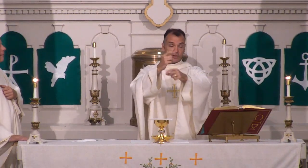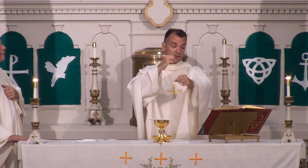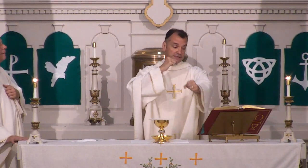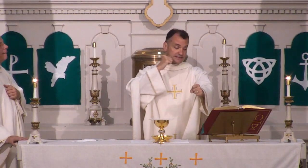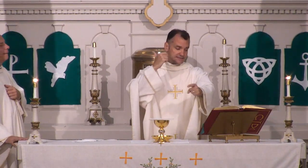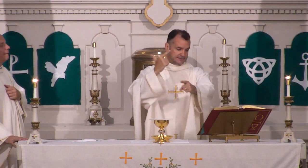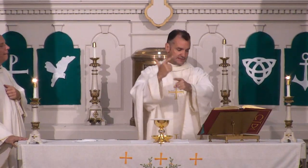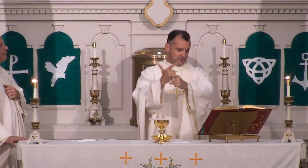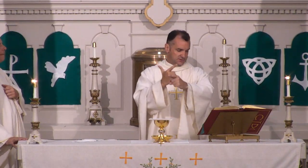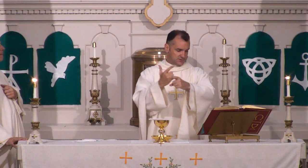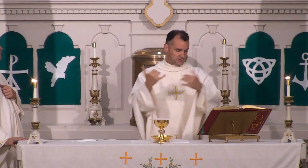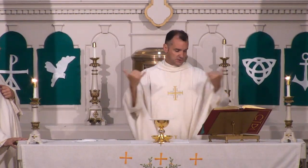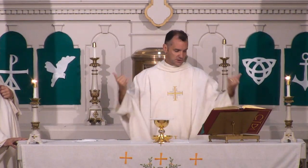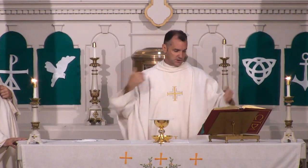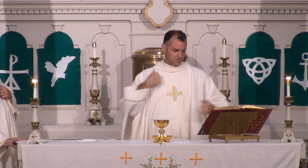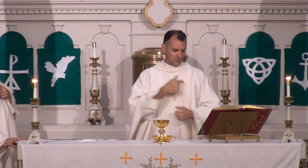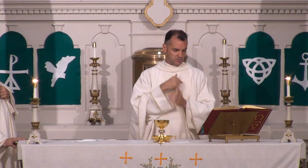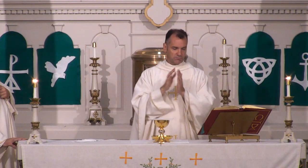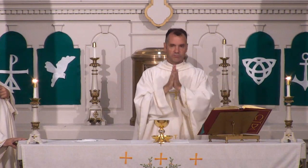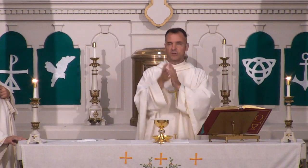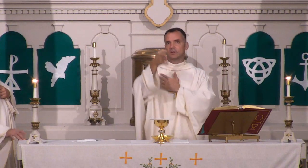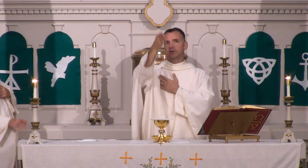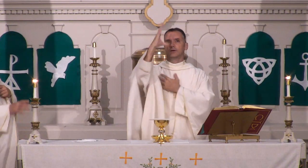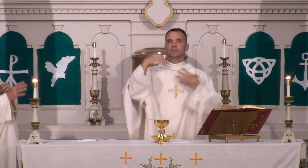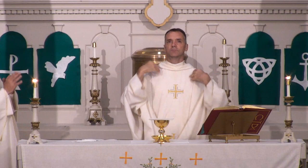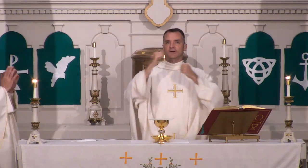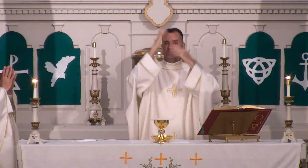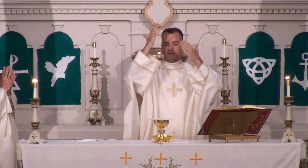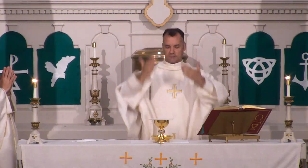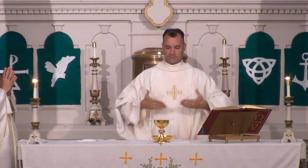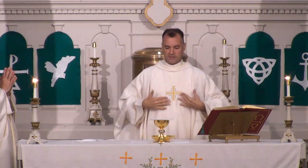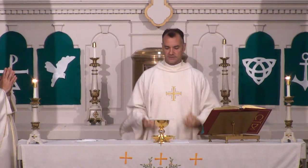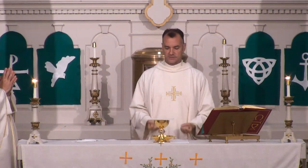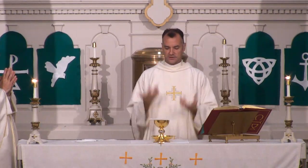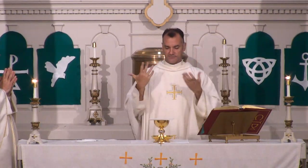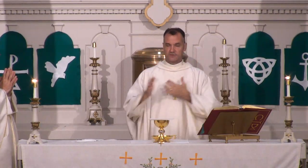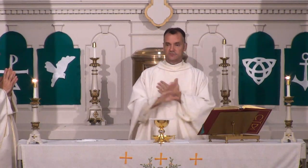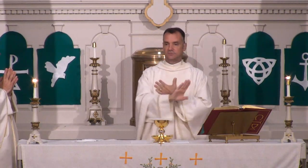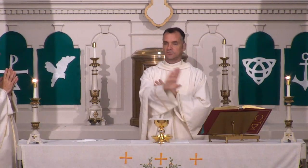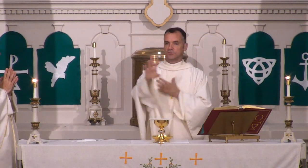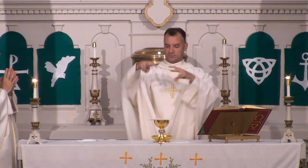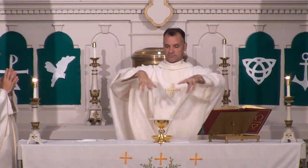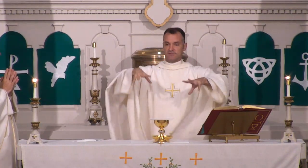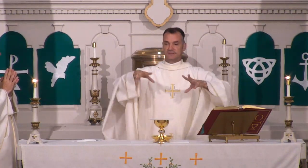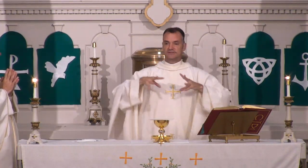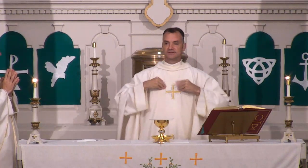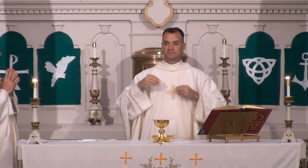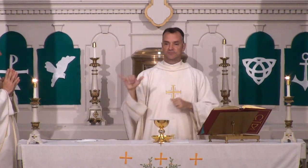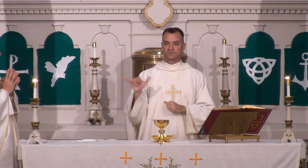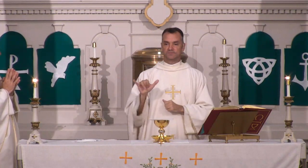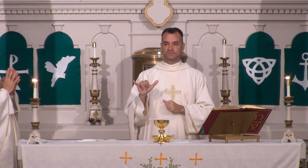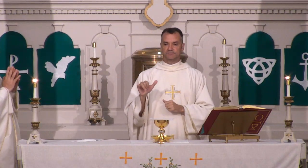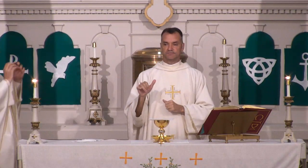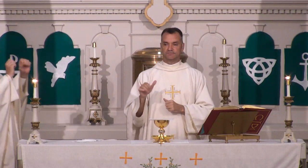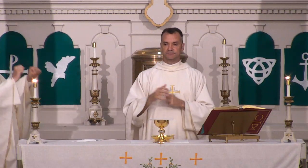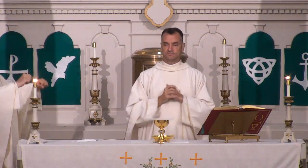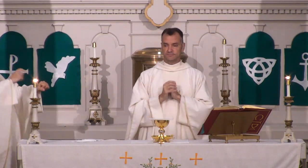Pray, brothers and sisters, that my sacrifice and yours may be acceptable to God, the Almighty Father. I will accept